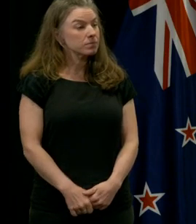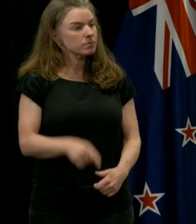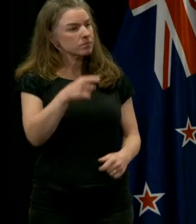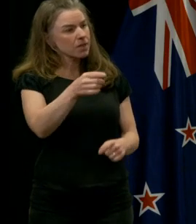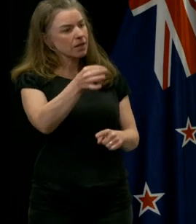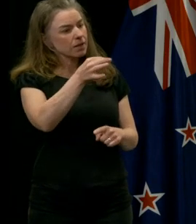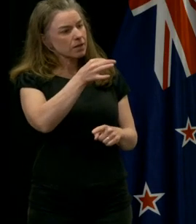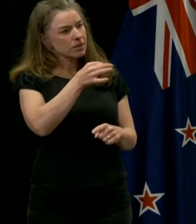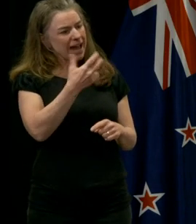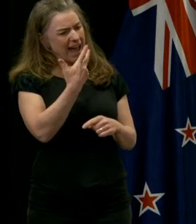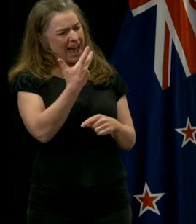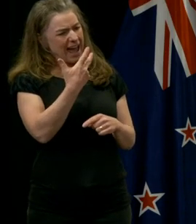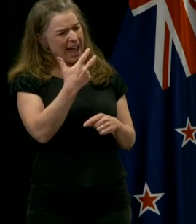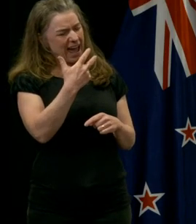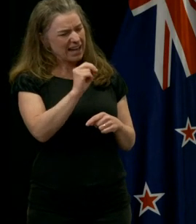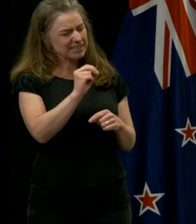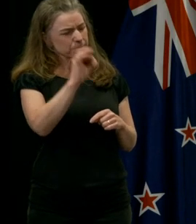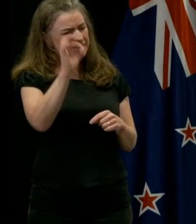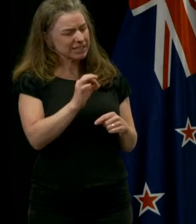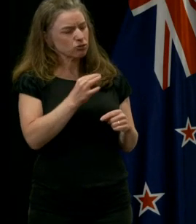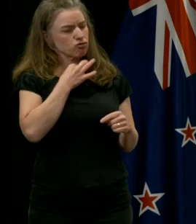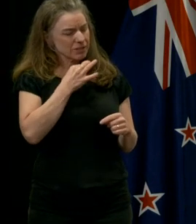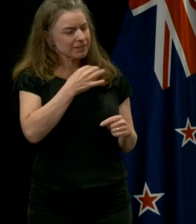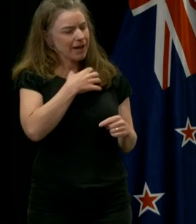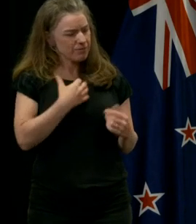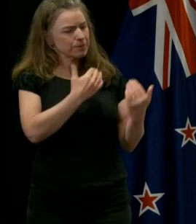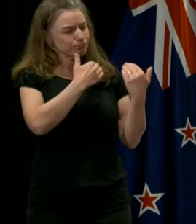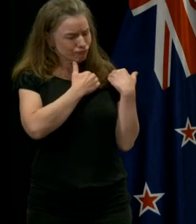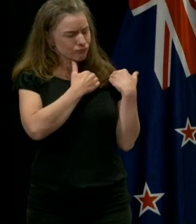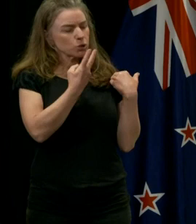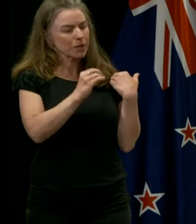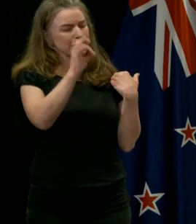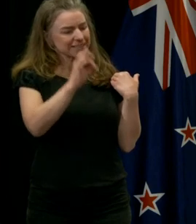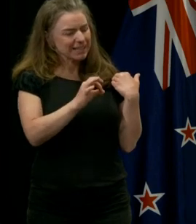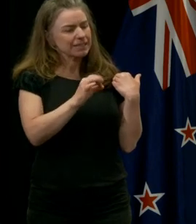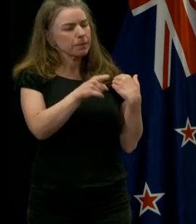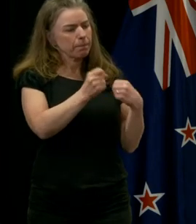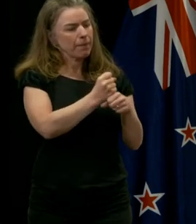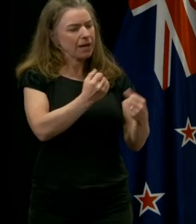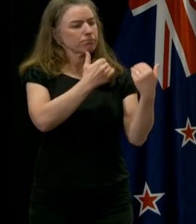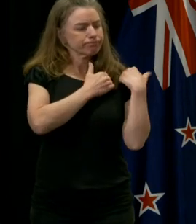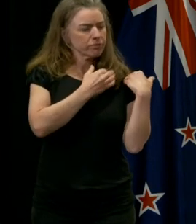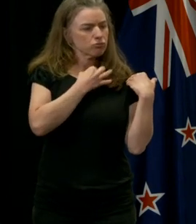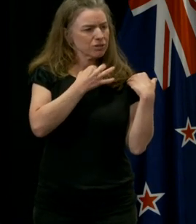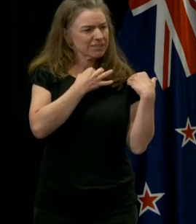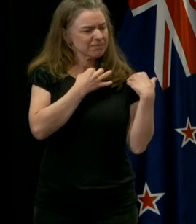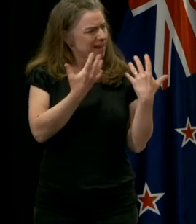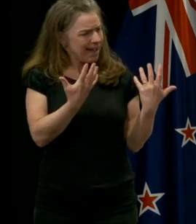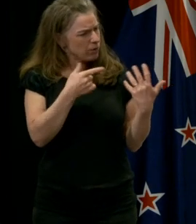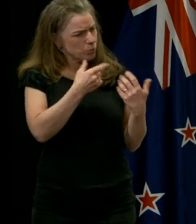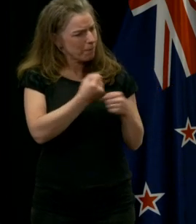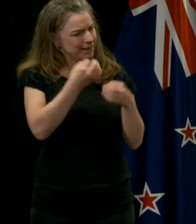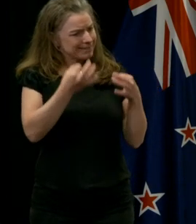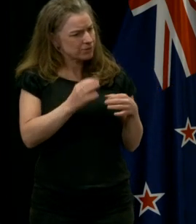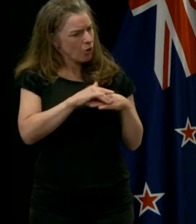you get to the 80-20% split between government and banks? Yeah, that was part of the discussions that we've been having with the banks, and the really important